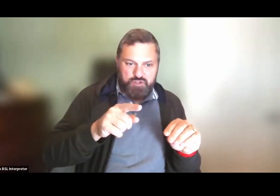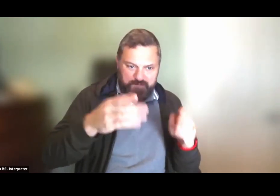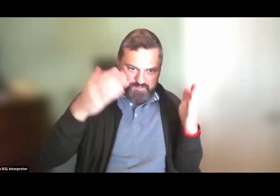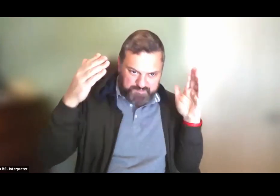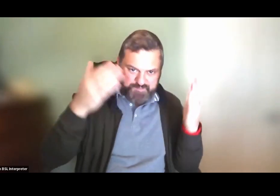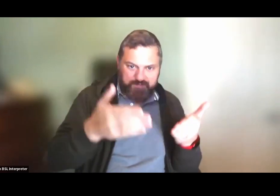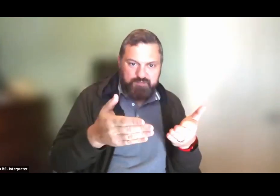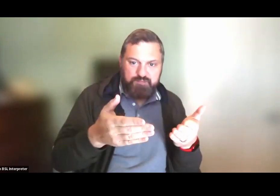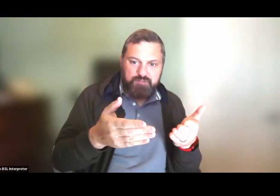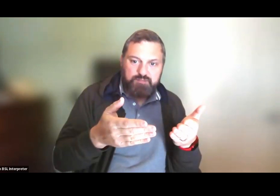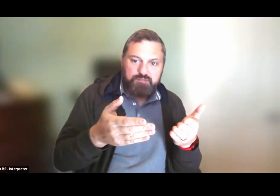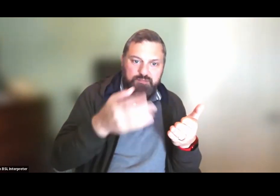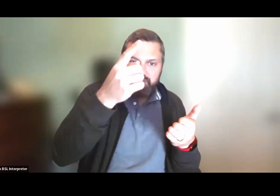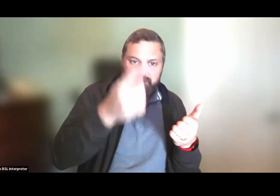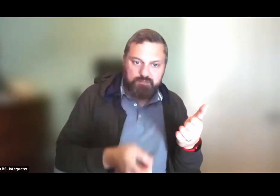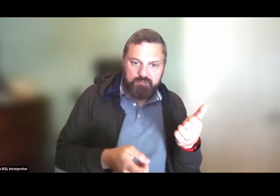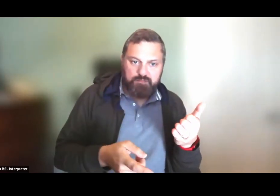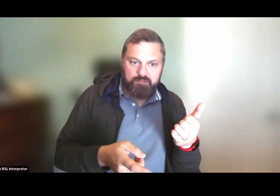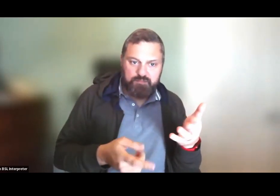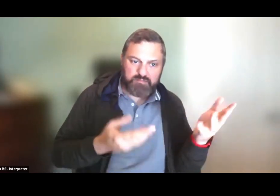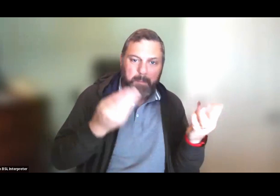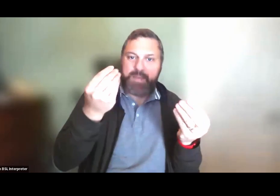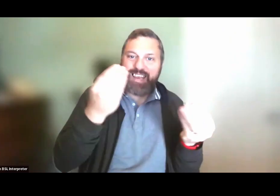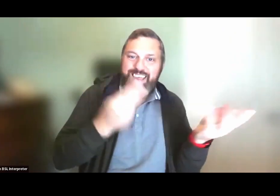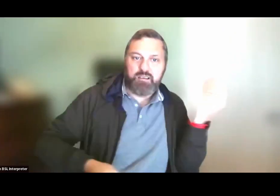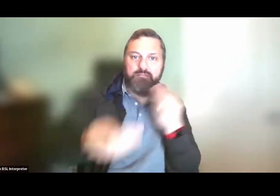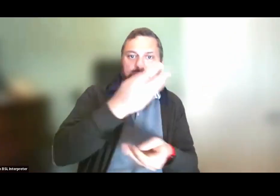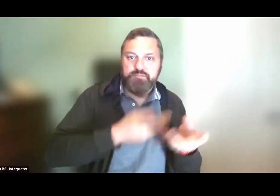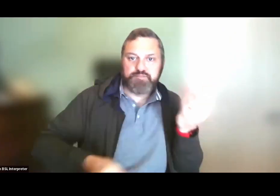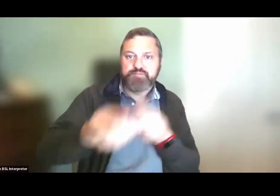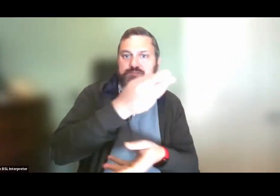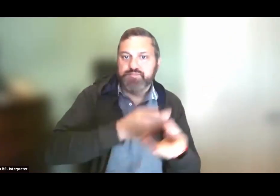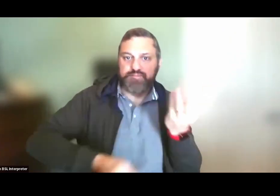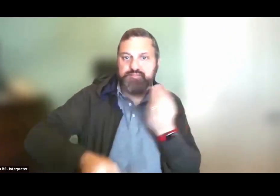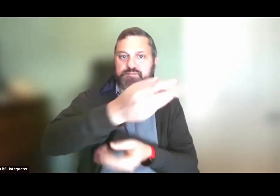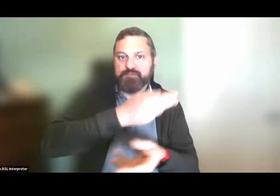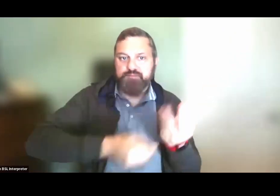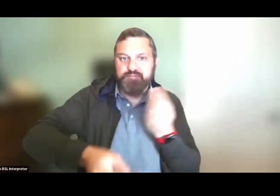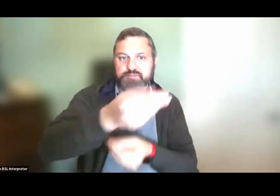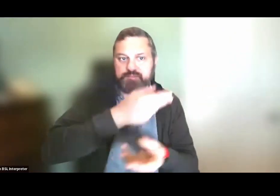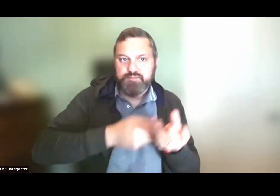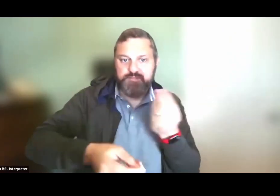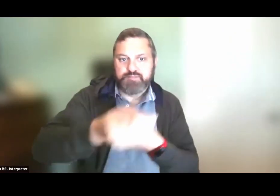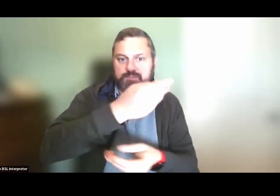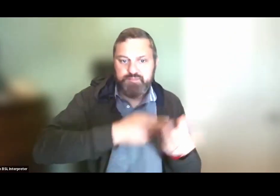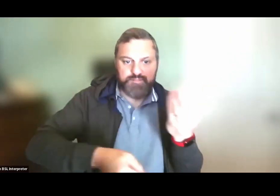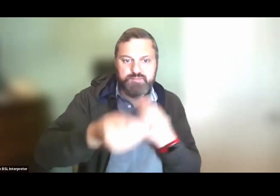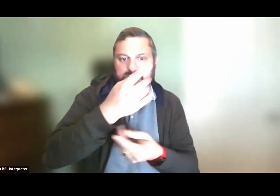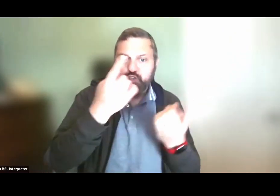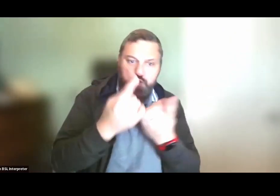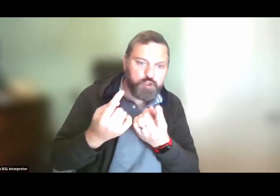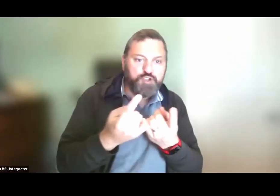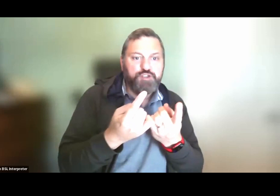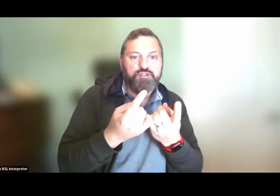focused on the circulation of money, the flow of money going round and round in the economy, and then goods and resources